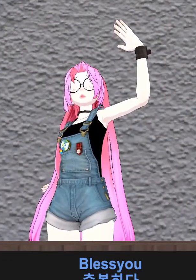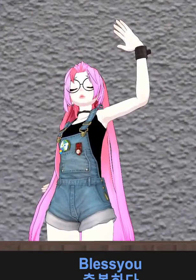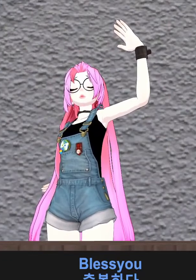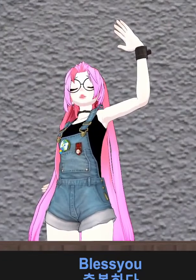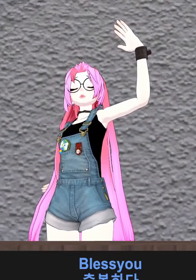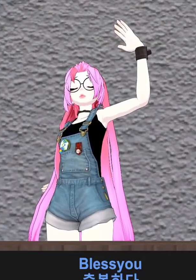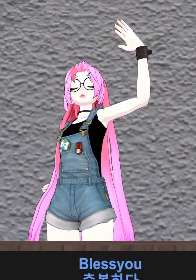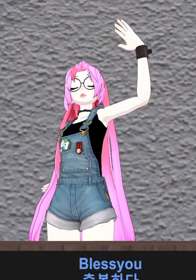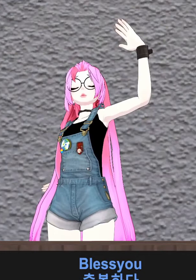me.